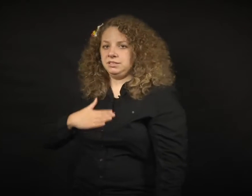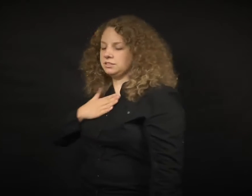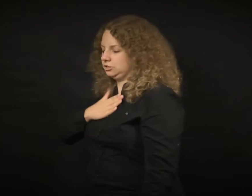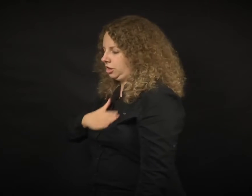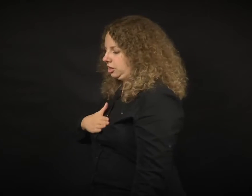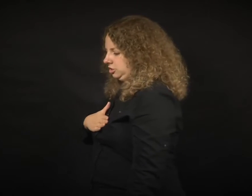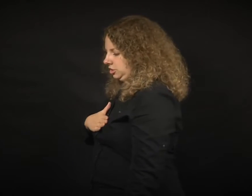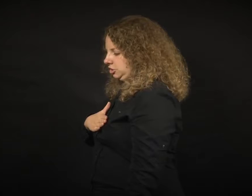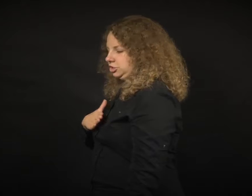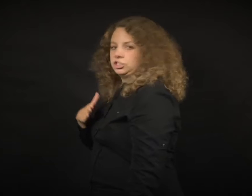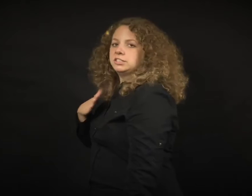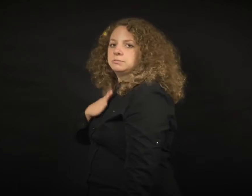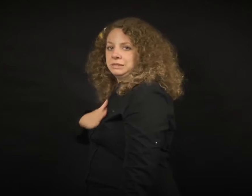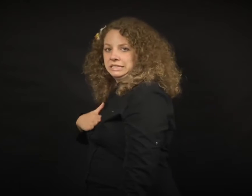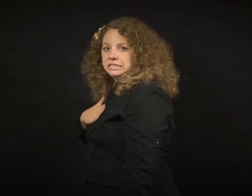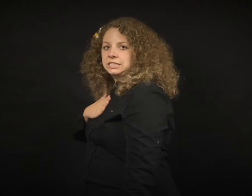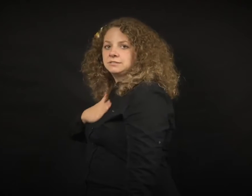please, and you're actually touching your chest, please,